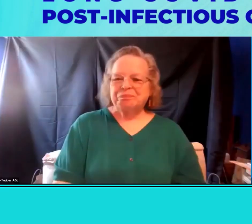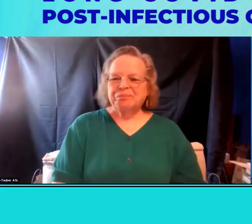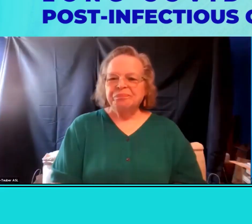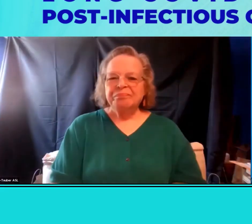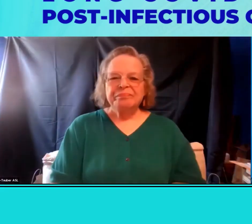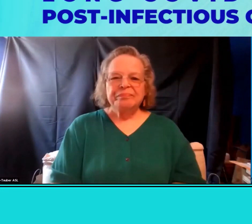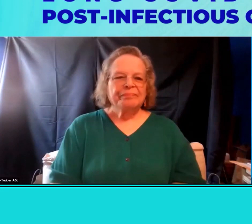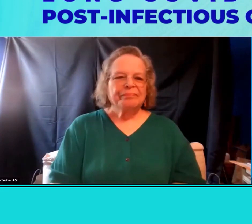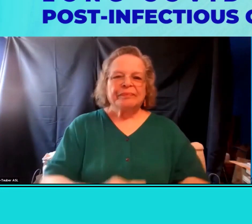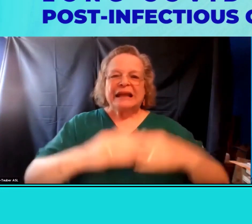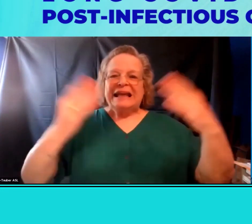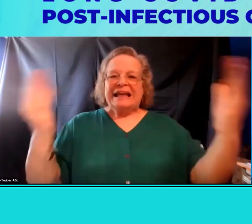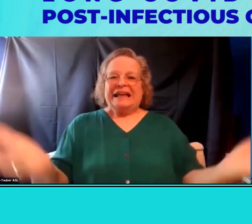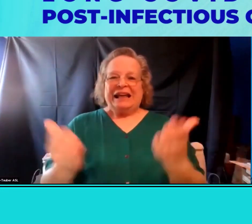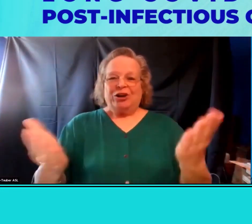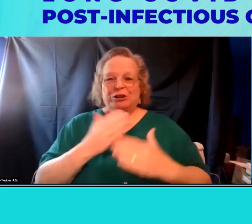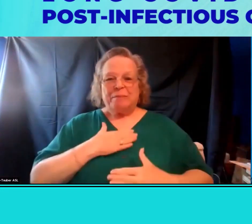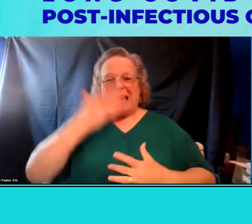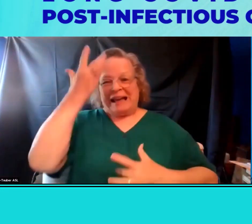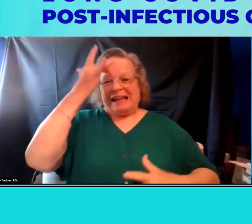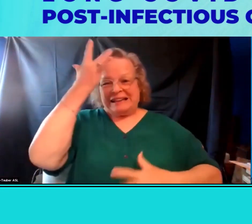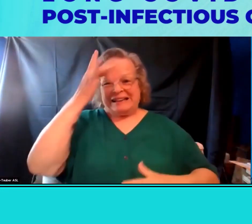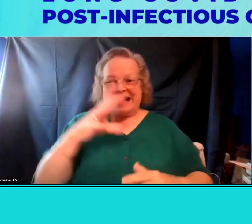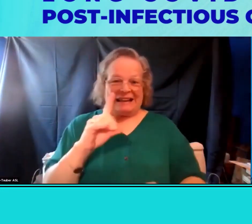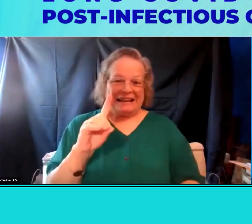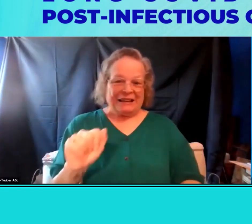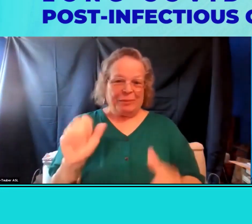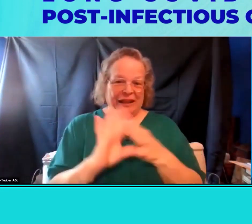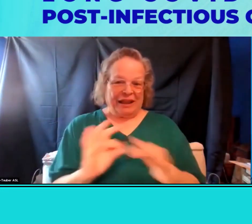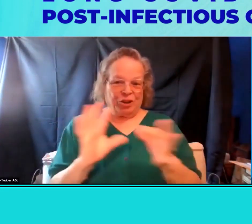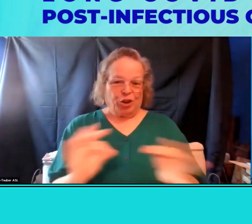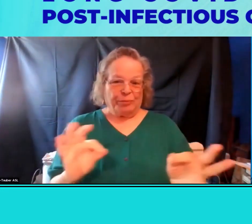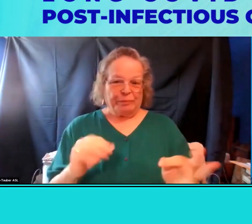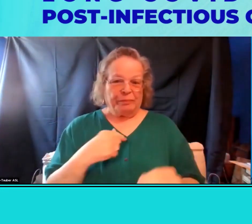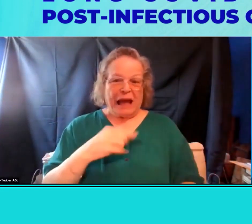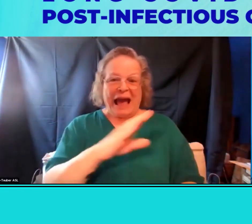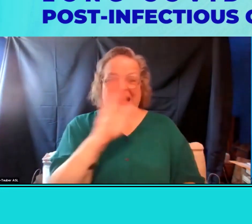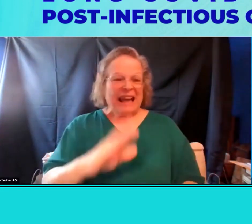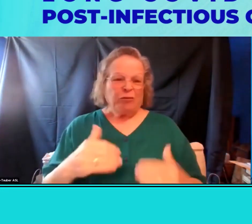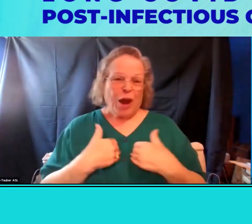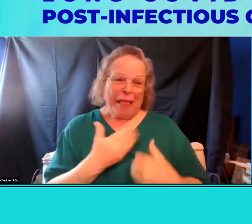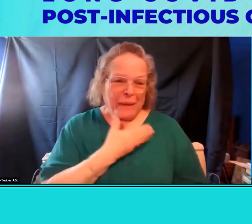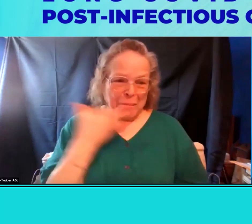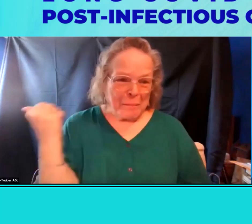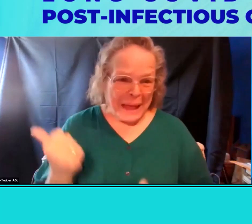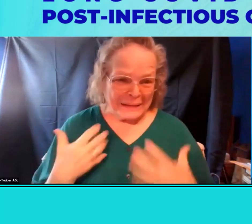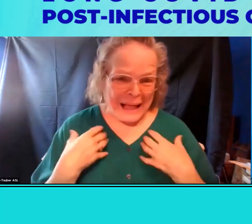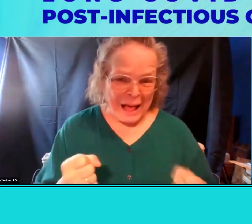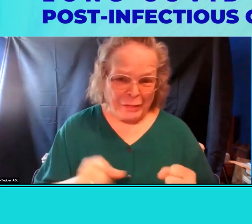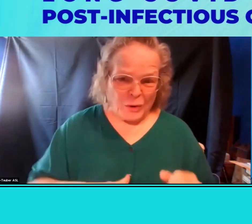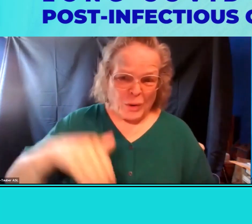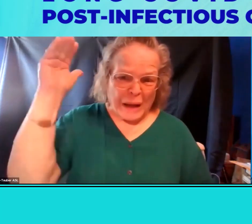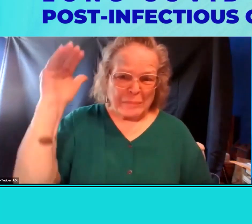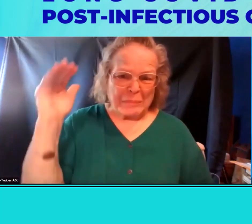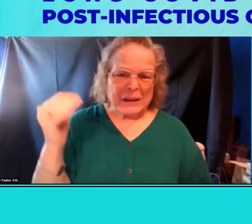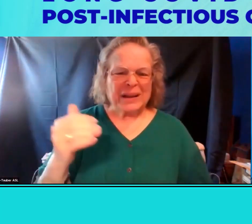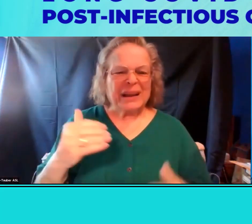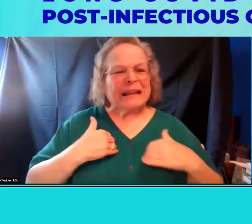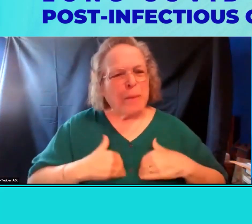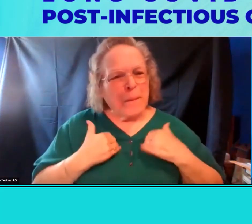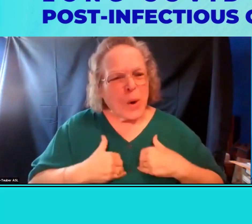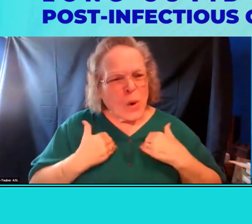So here's my illness and disability story. I never had the best health growing up. I had several bouts of pneumonia